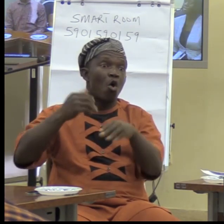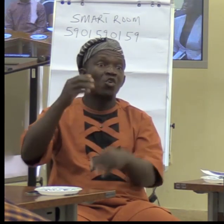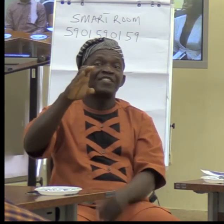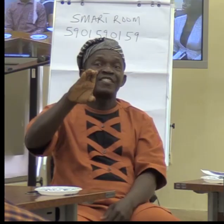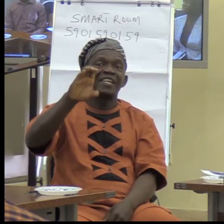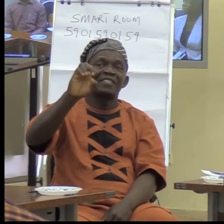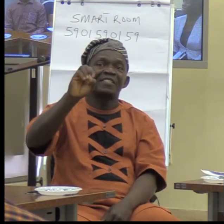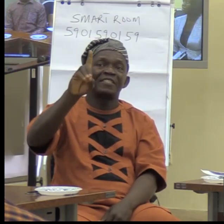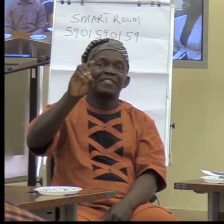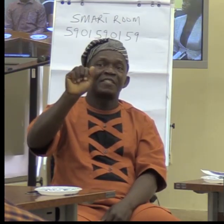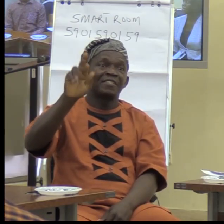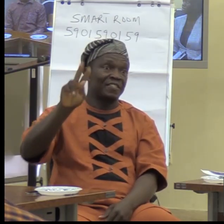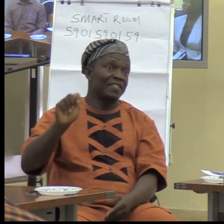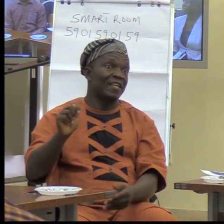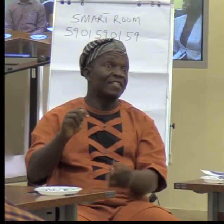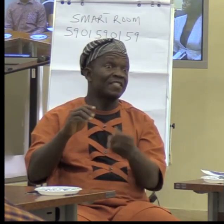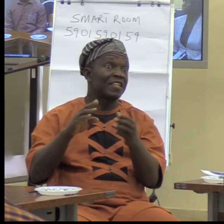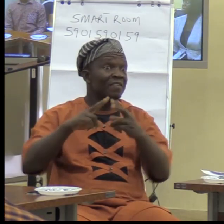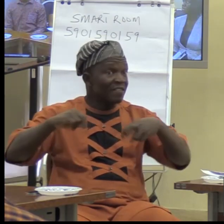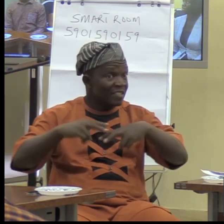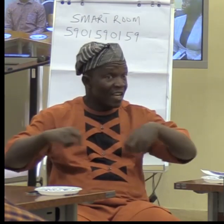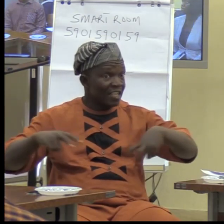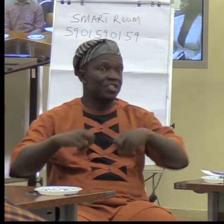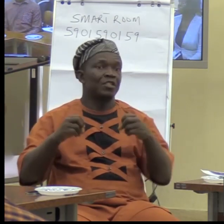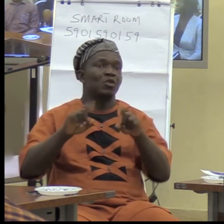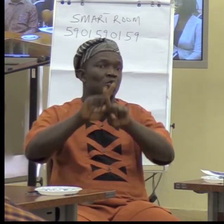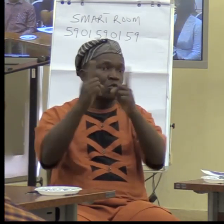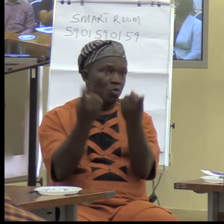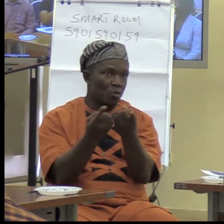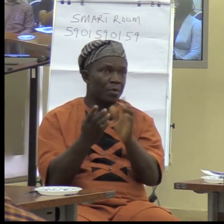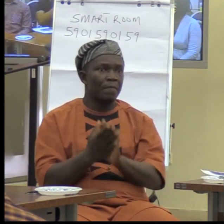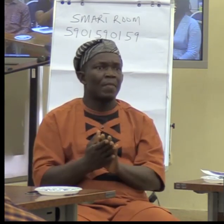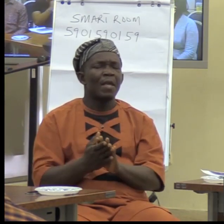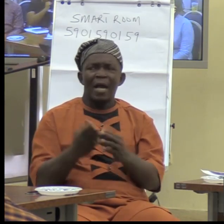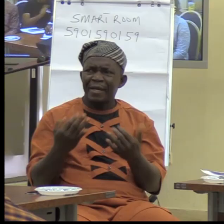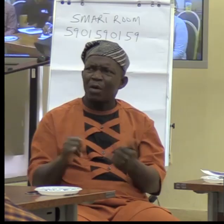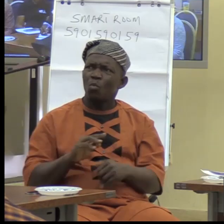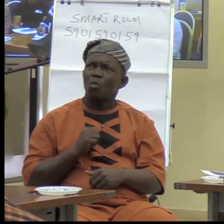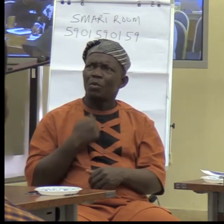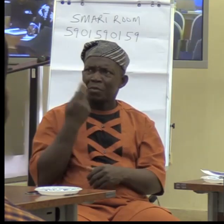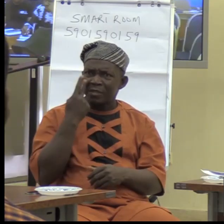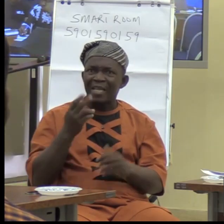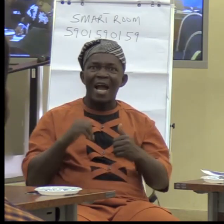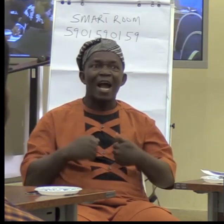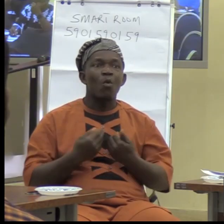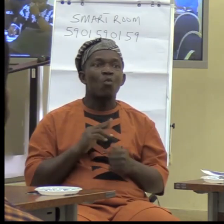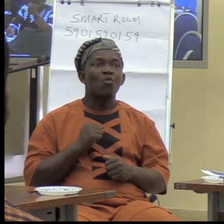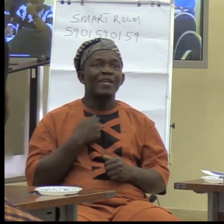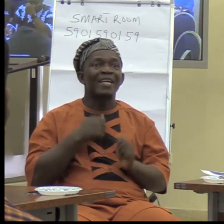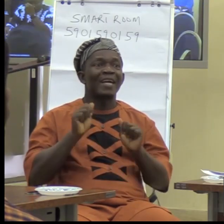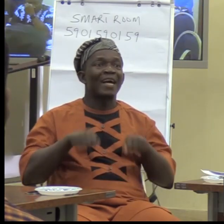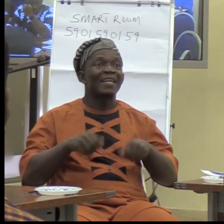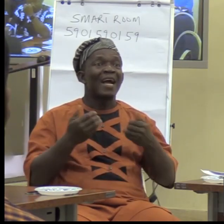it was a ball, and we were trying to see how we can have responsible AI in education. So